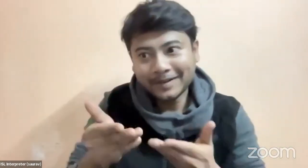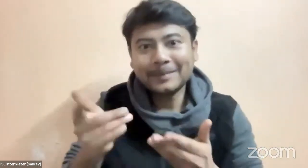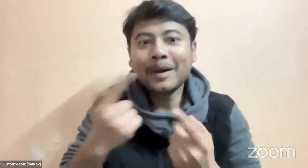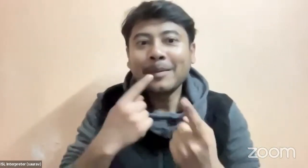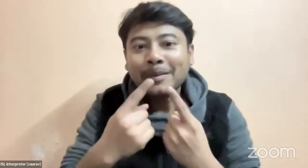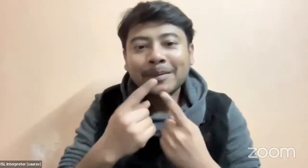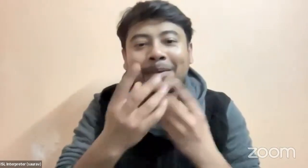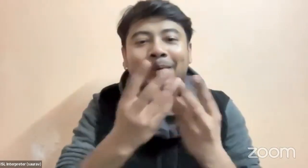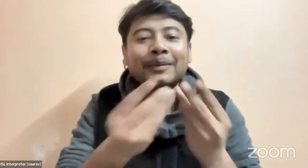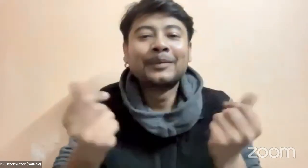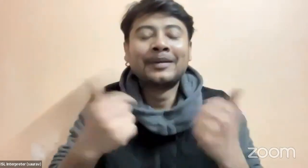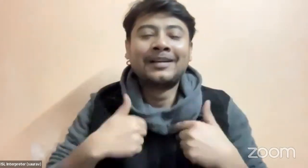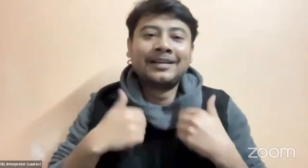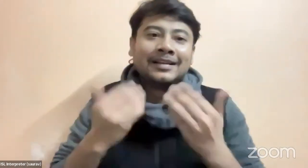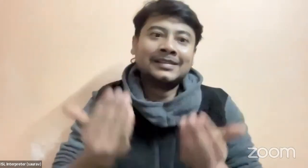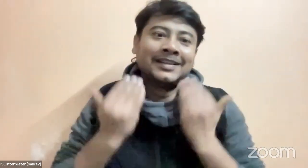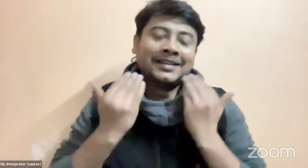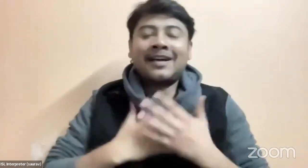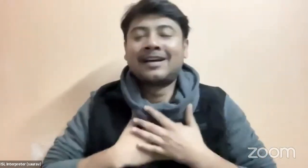I am safe.